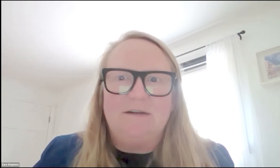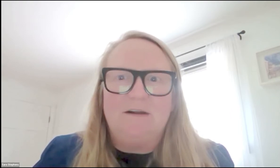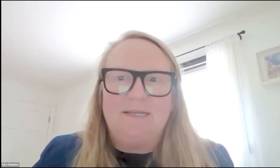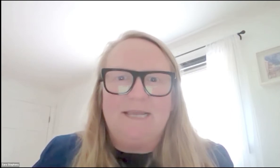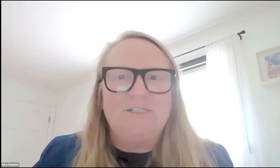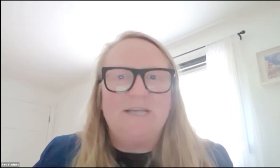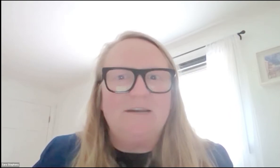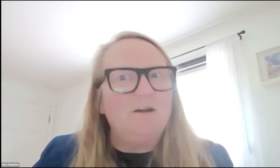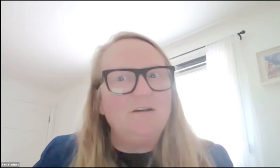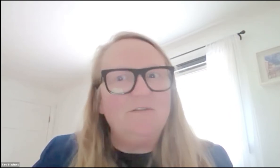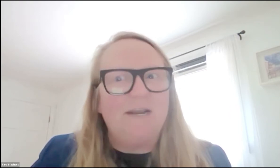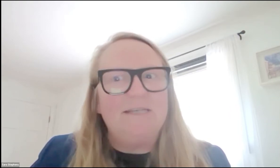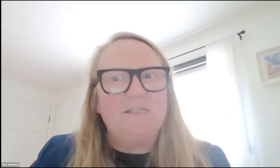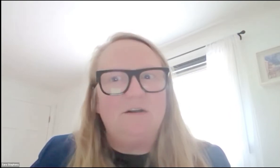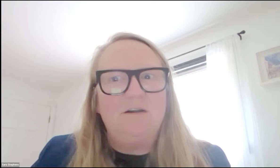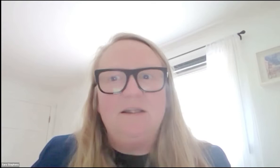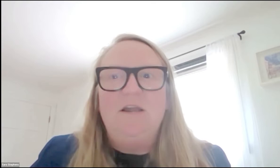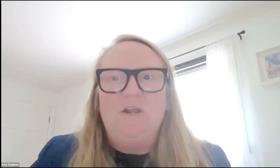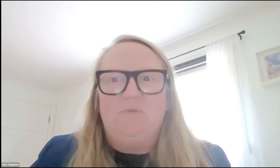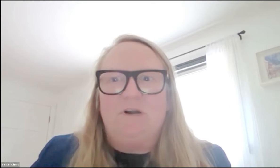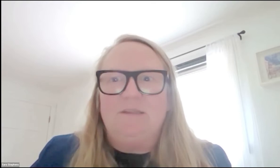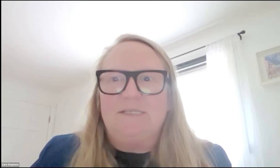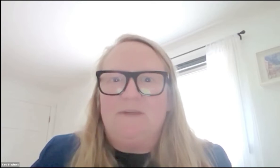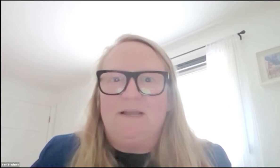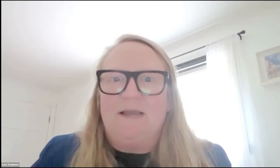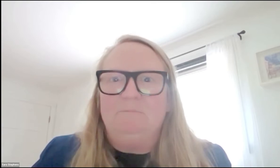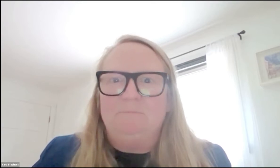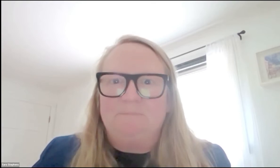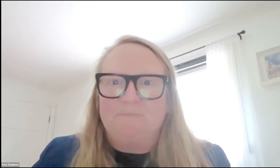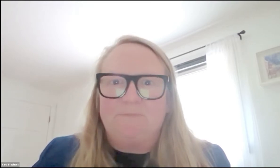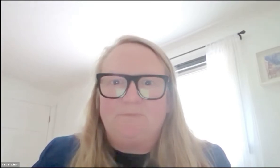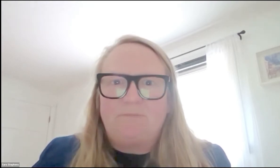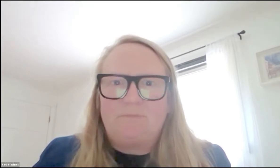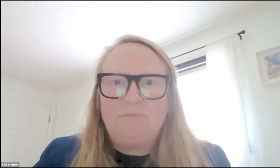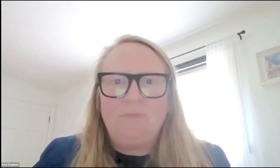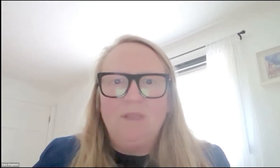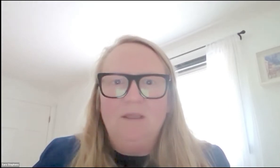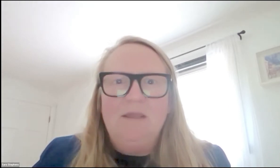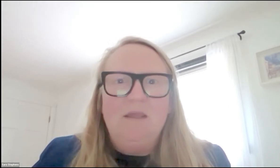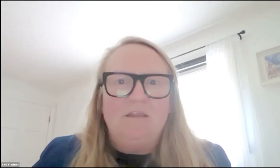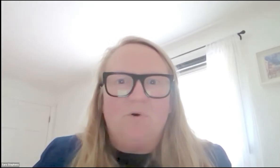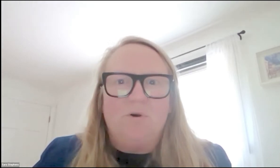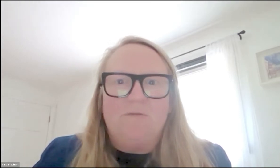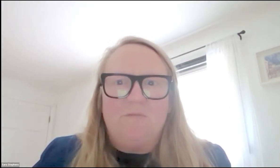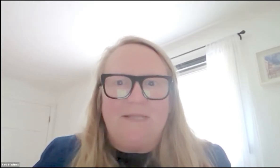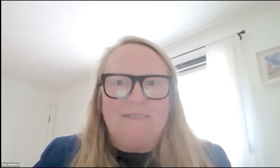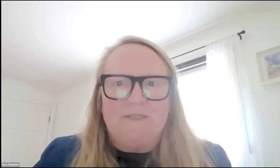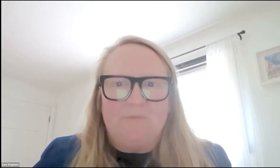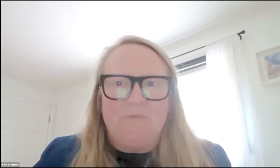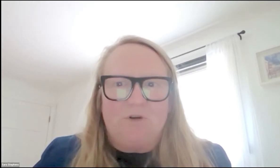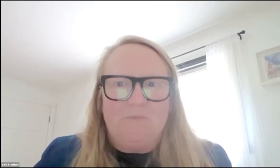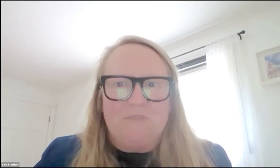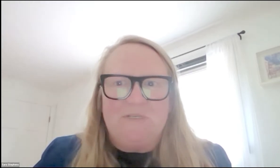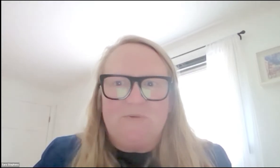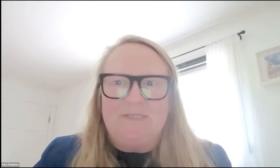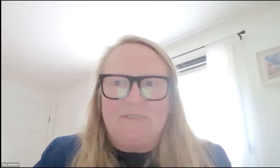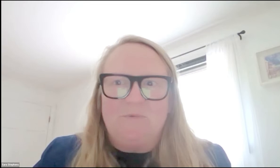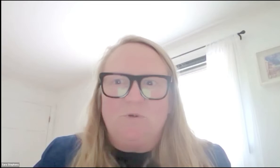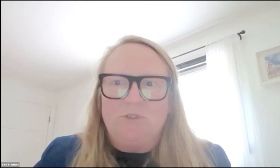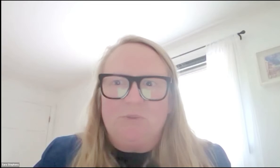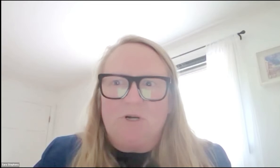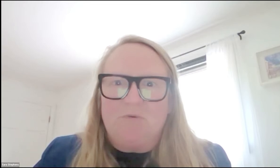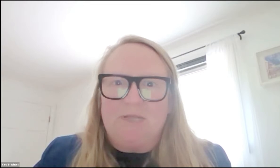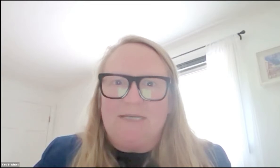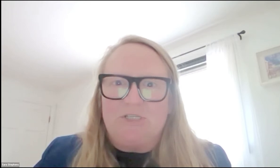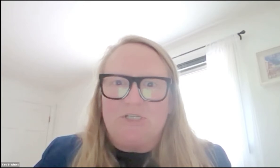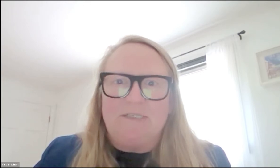enter kindergarten ready to learn, regardless of income. The Port Orford Main Street group has been doing some